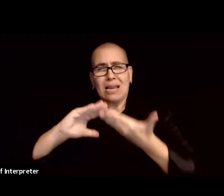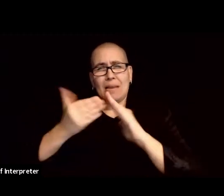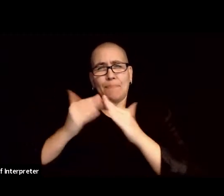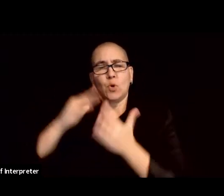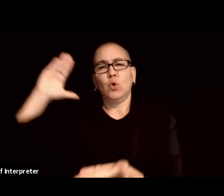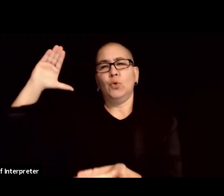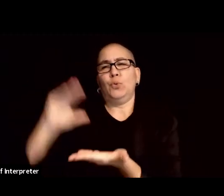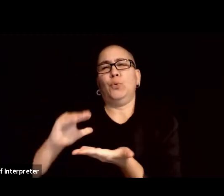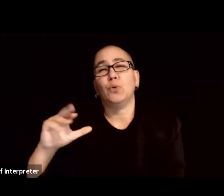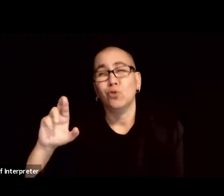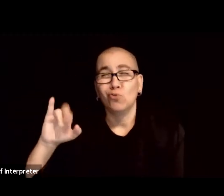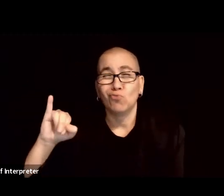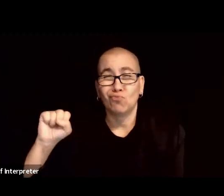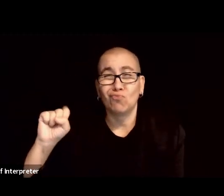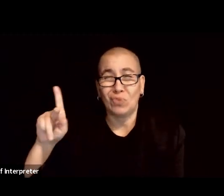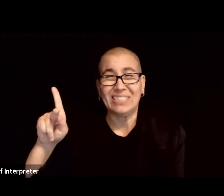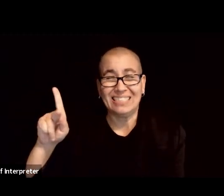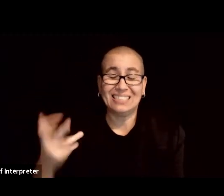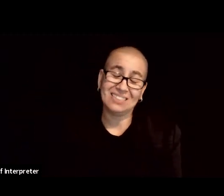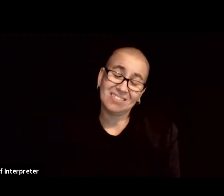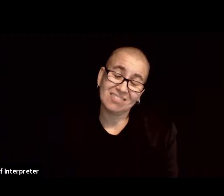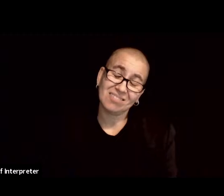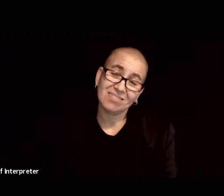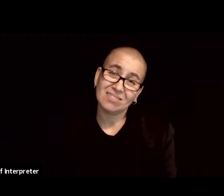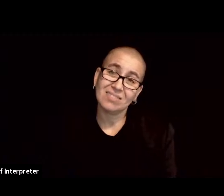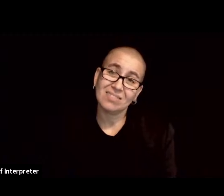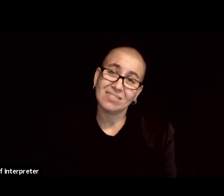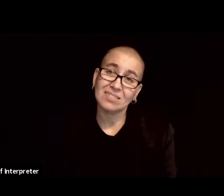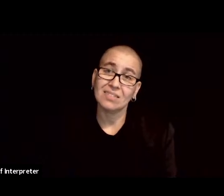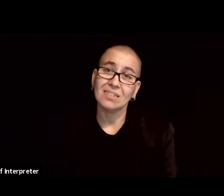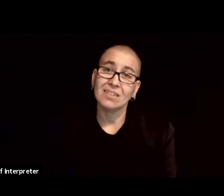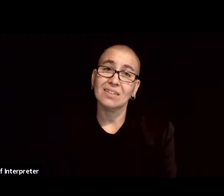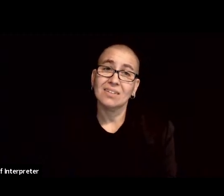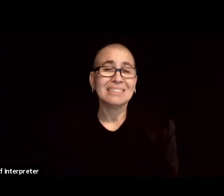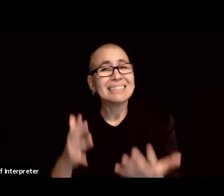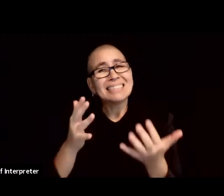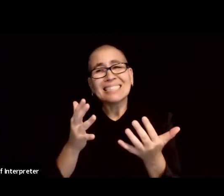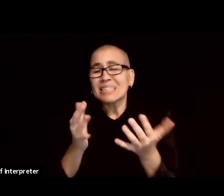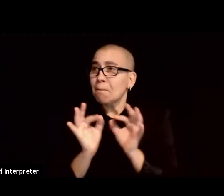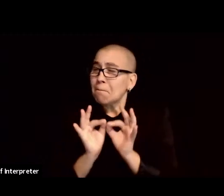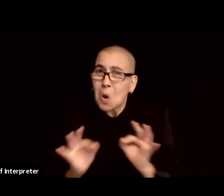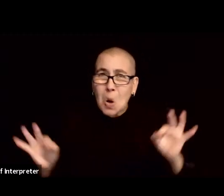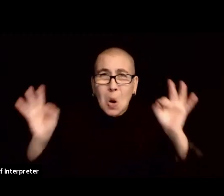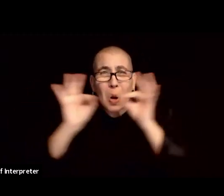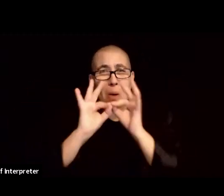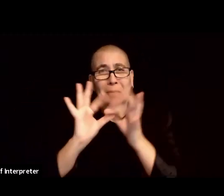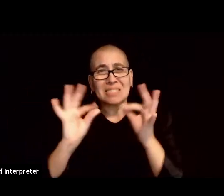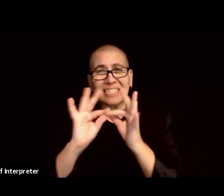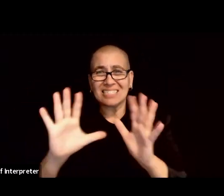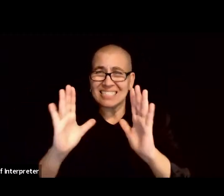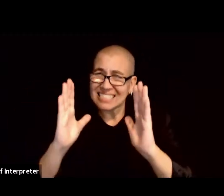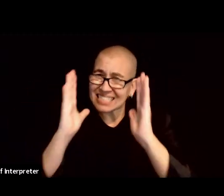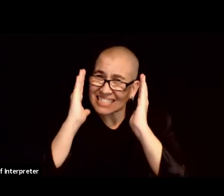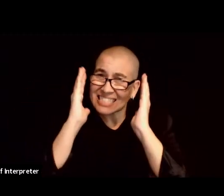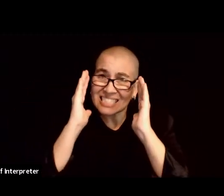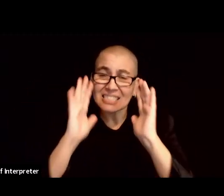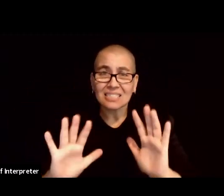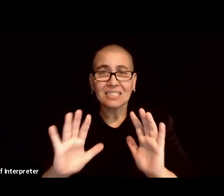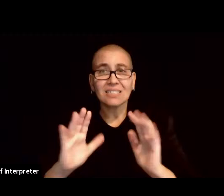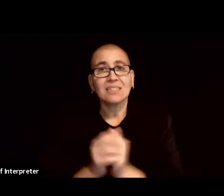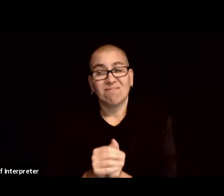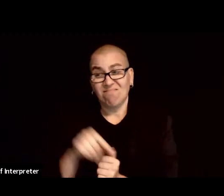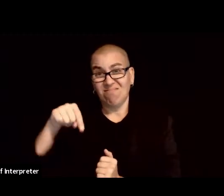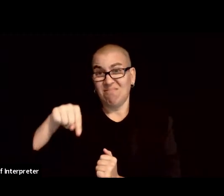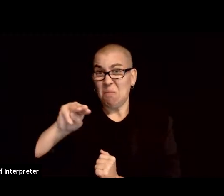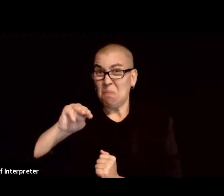The takeaway for today is that Minnesota is in a bad spot due to rapid community spread of COVID-19. It's